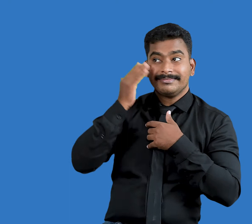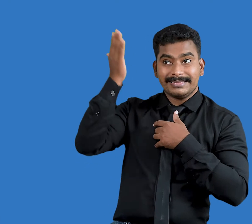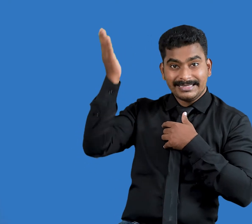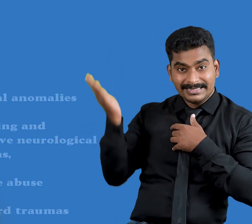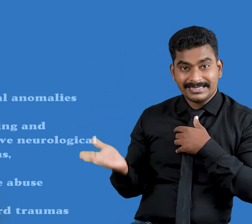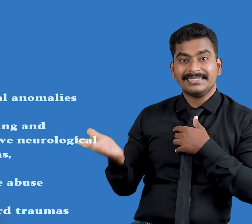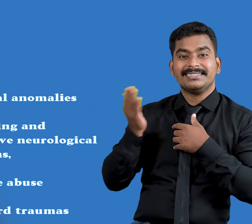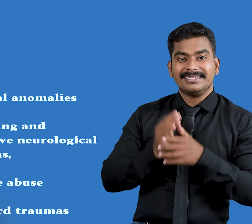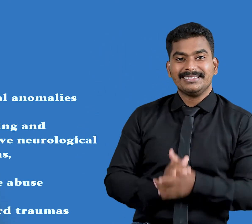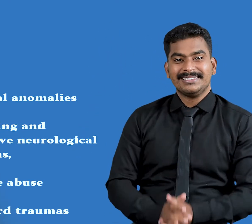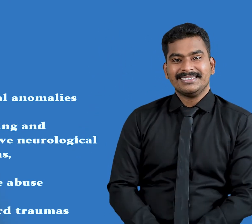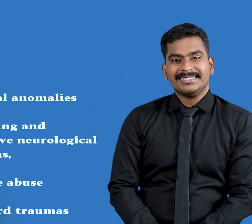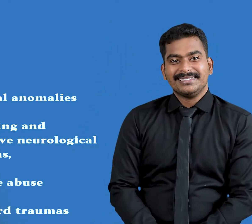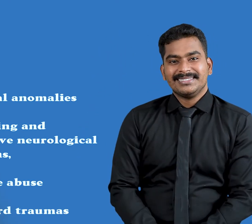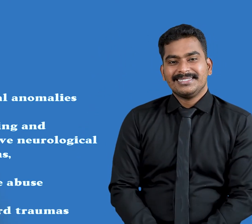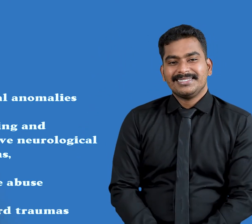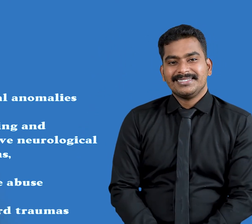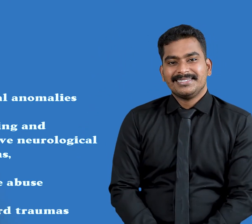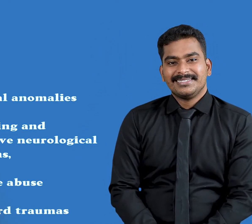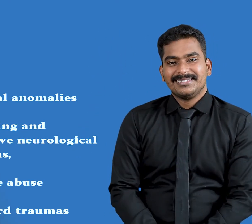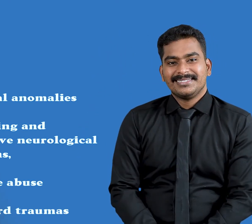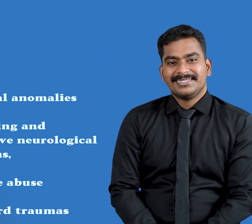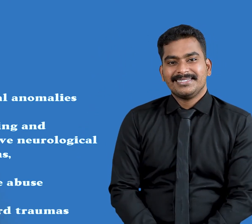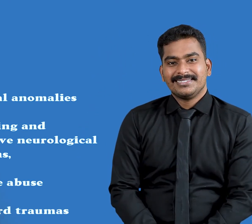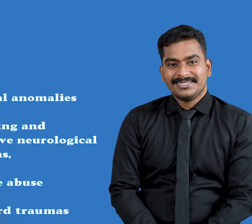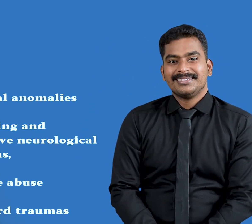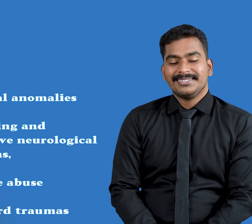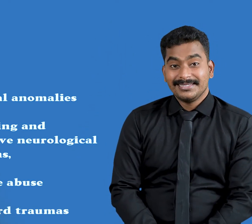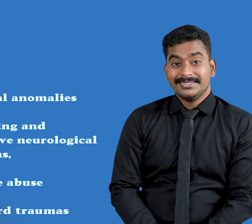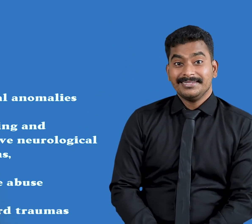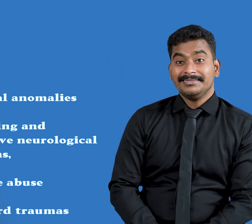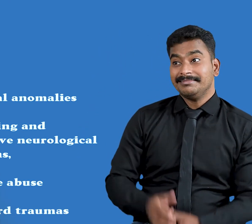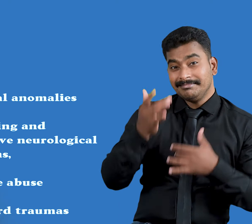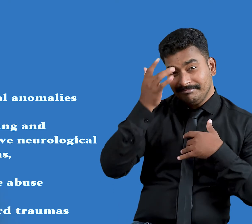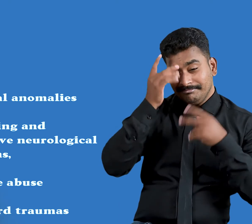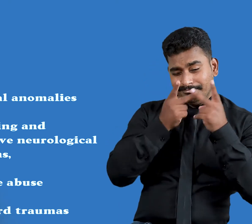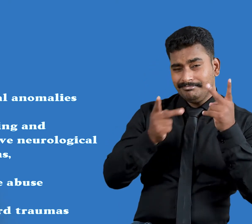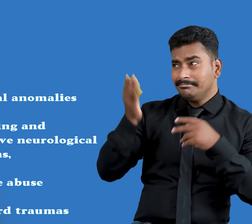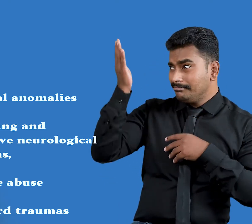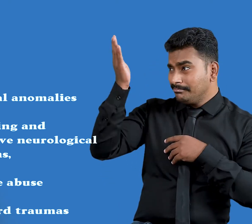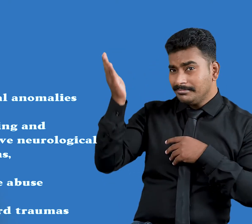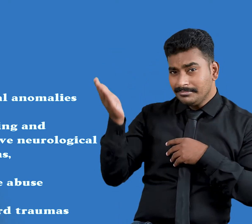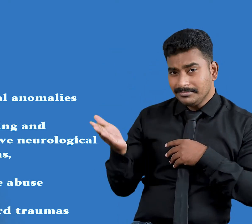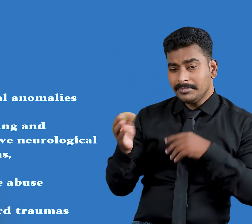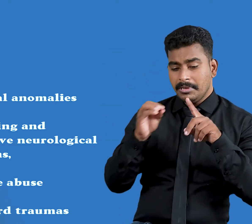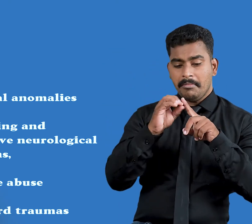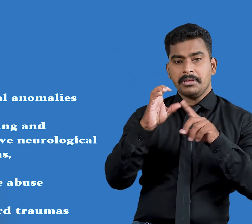and HIV, but also strokes, congenital anomalies, debilitating and